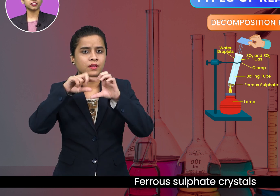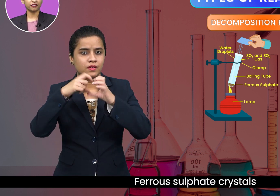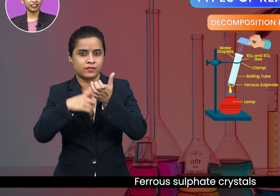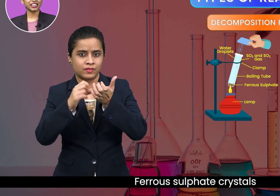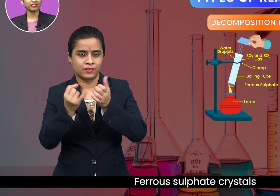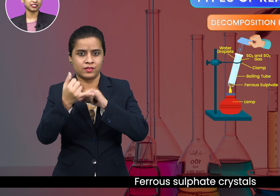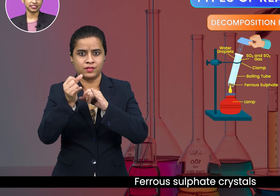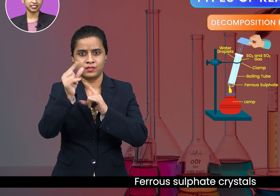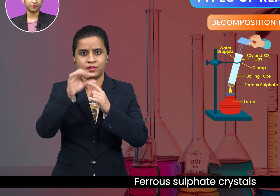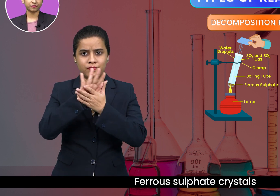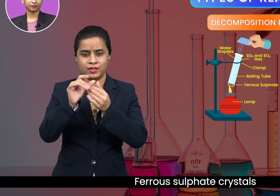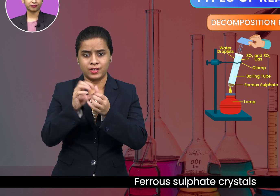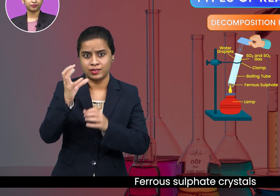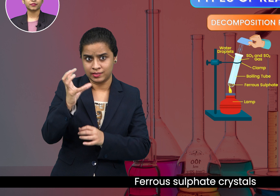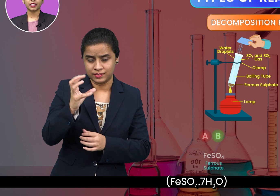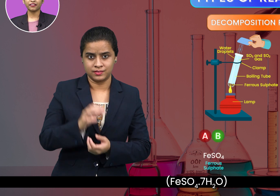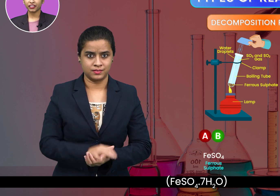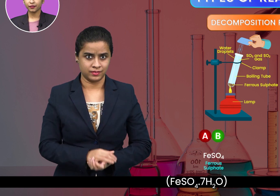ferrous sulfate crystals